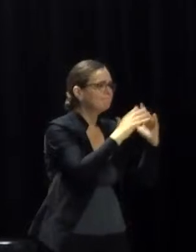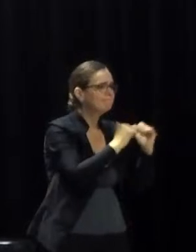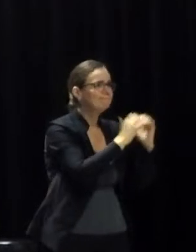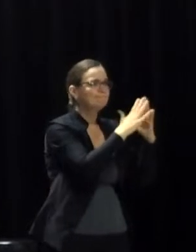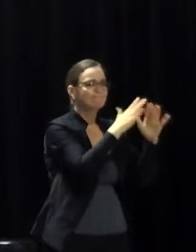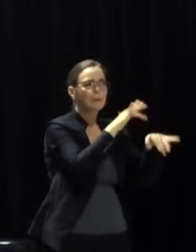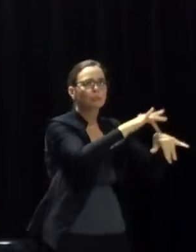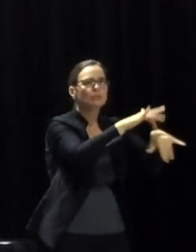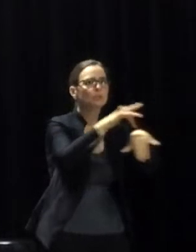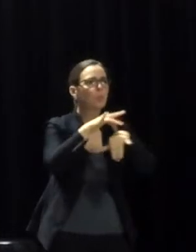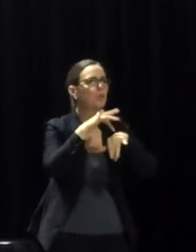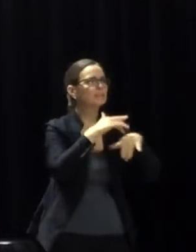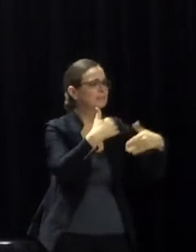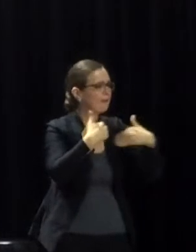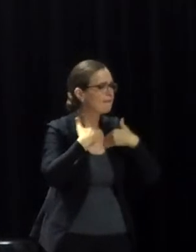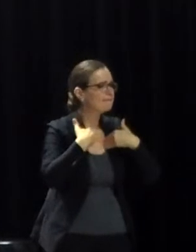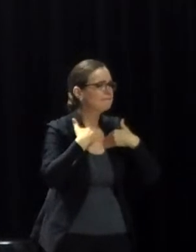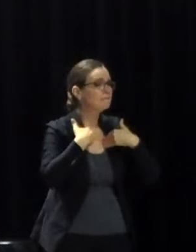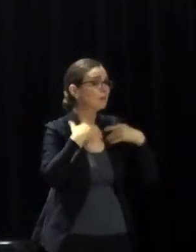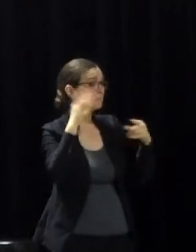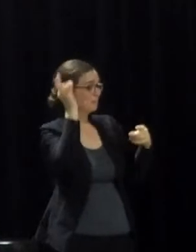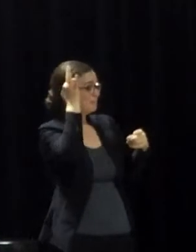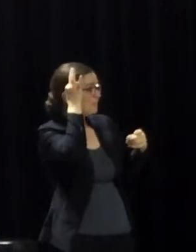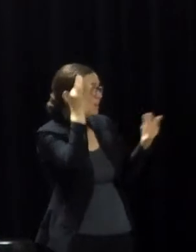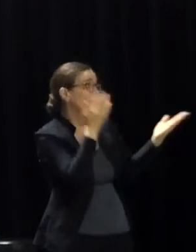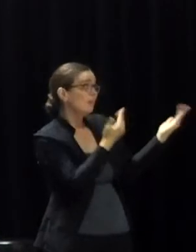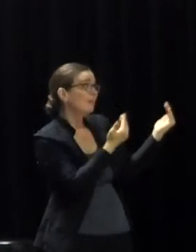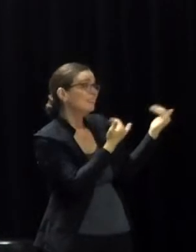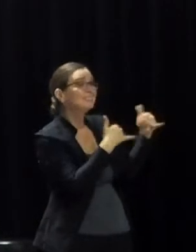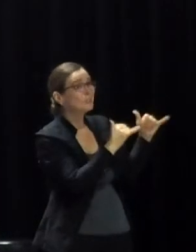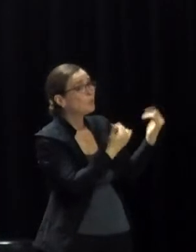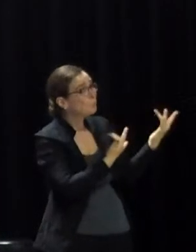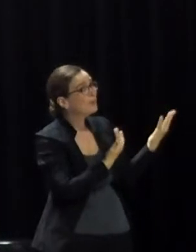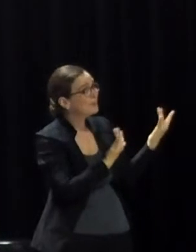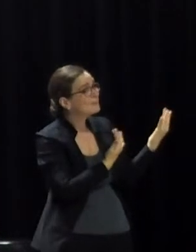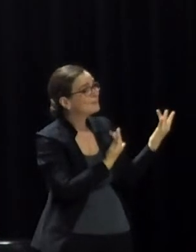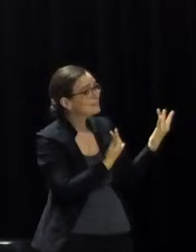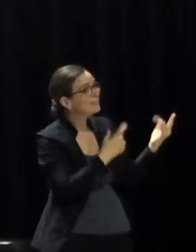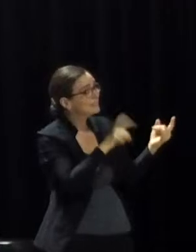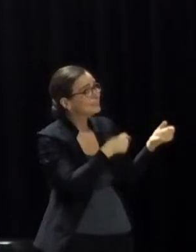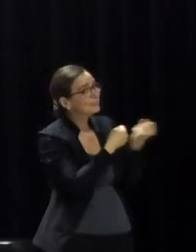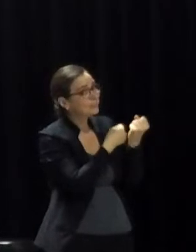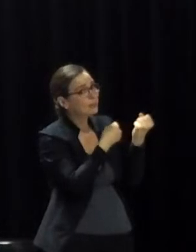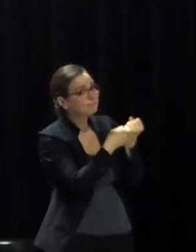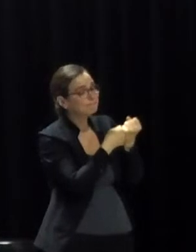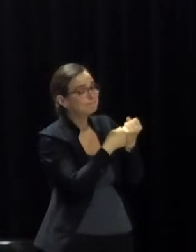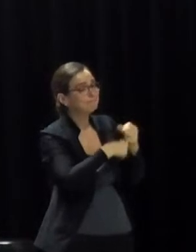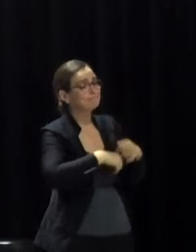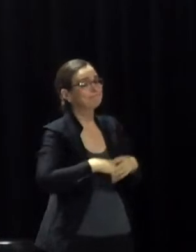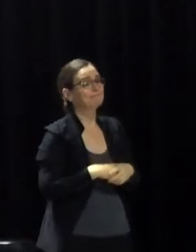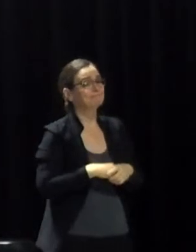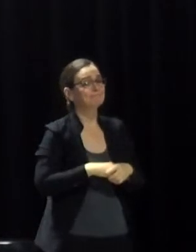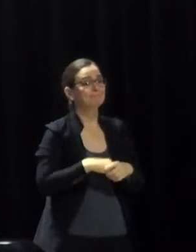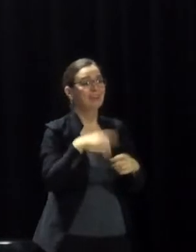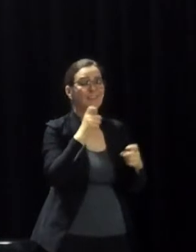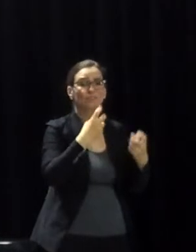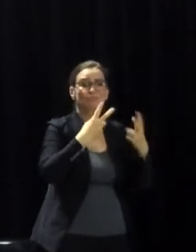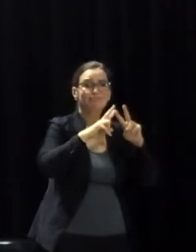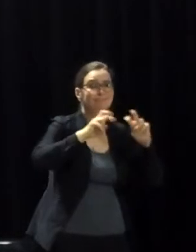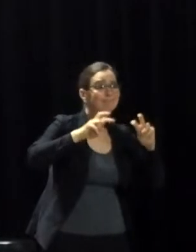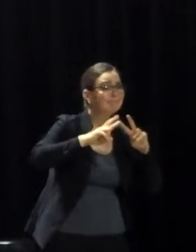federal government to step up, get their act together, and look at the Problem Solvers Caucus